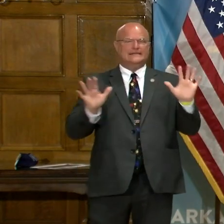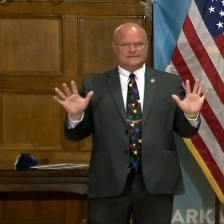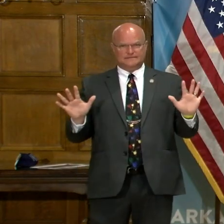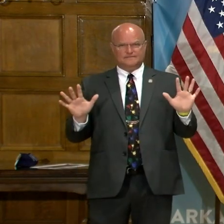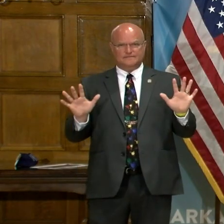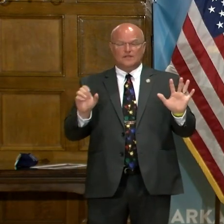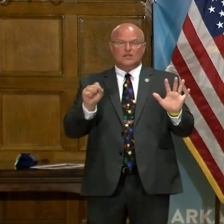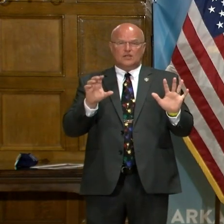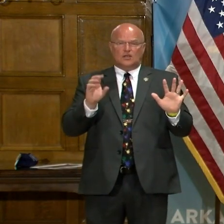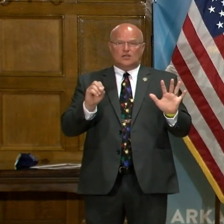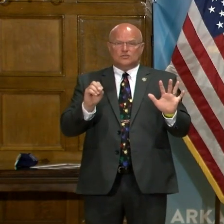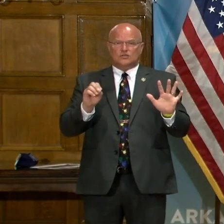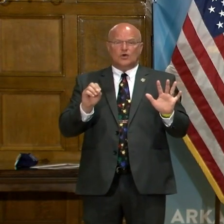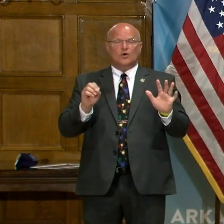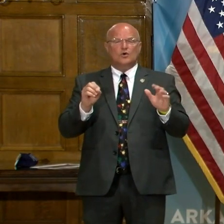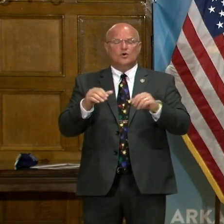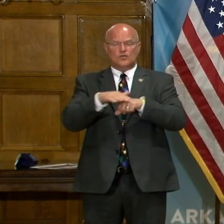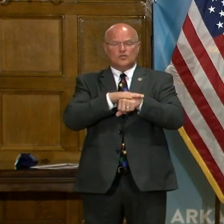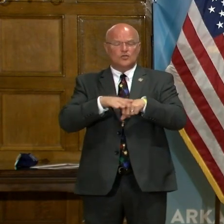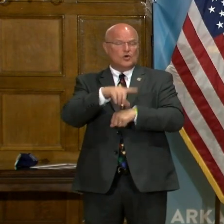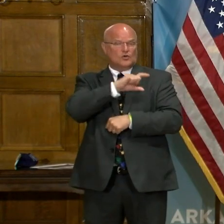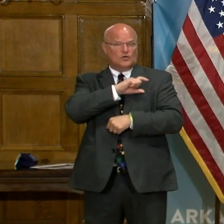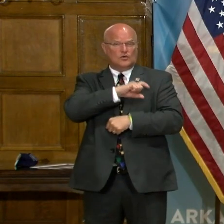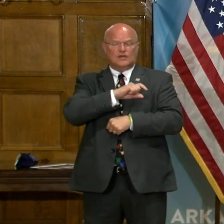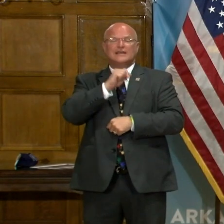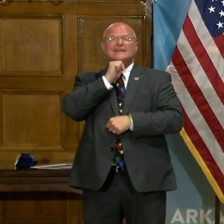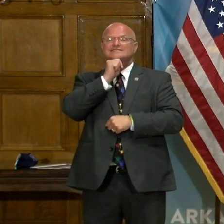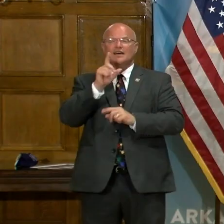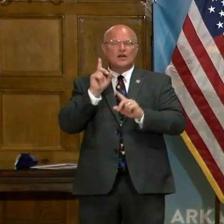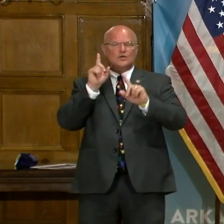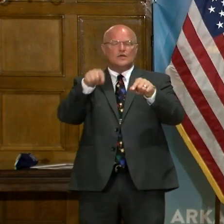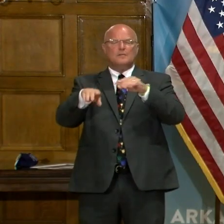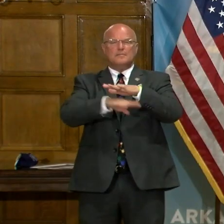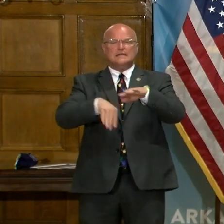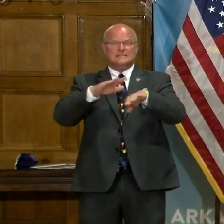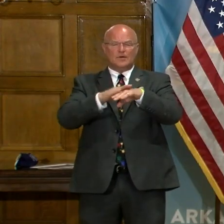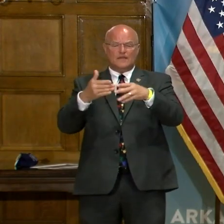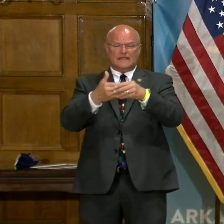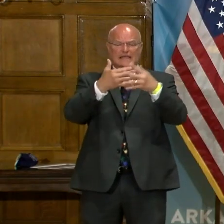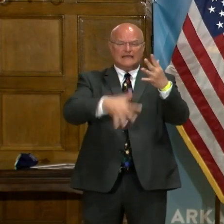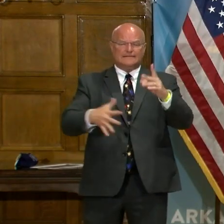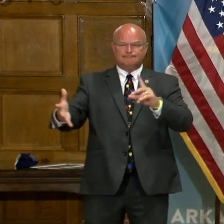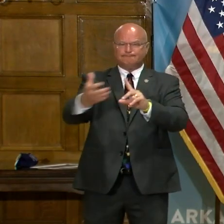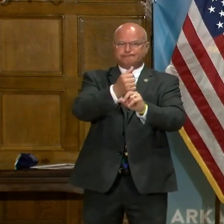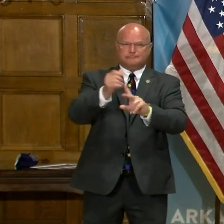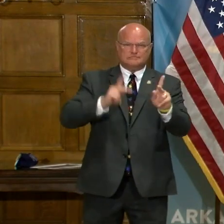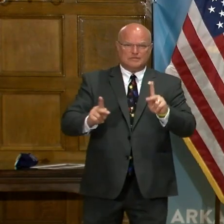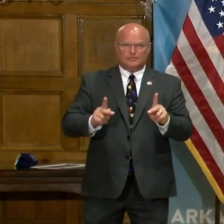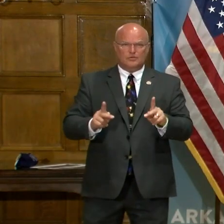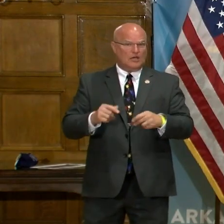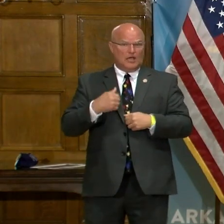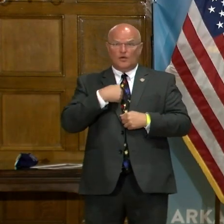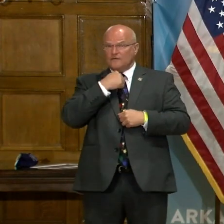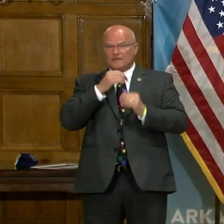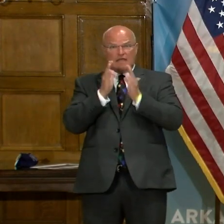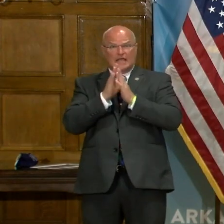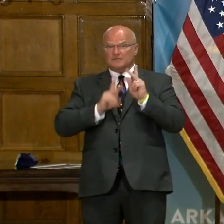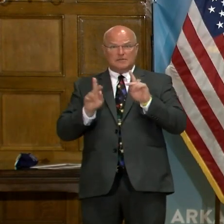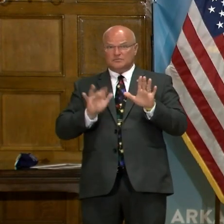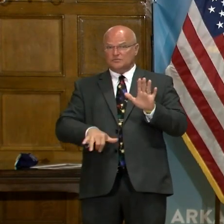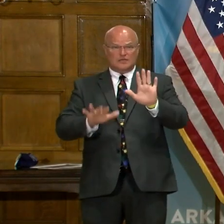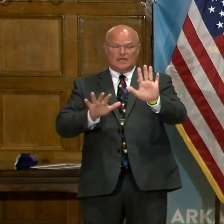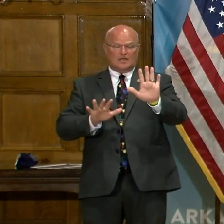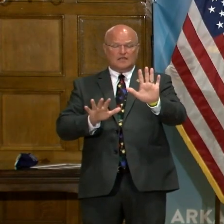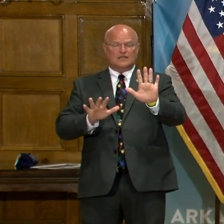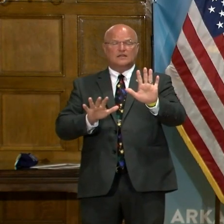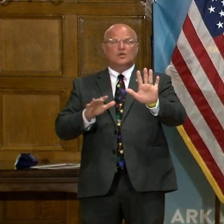guidelines. And so, a local law enforcement is not going to go out there based upon a guideline, arrest anybody. We haven't asked anybody to do that. What